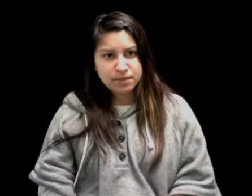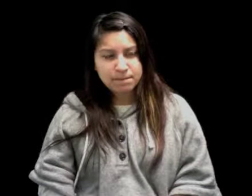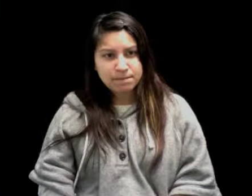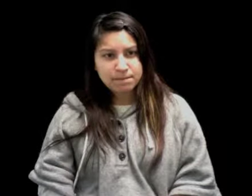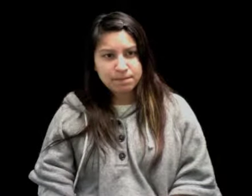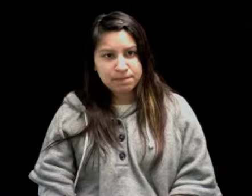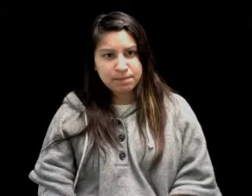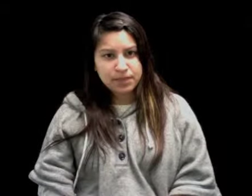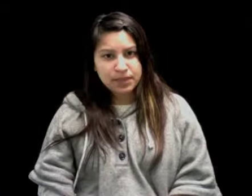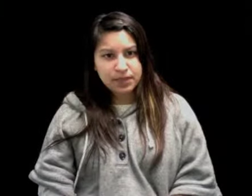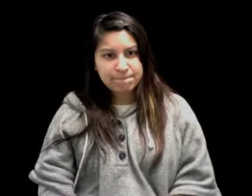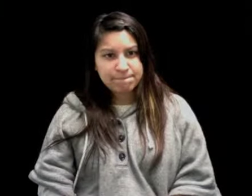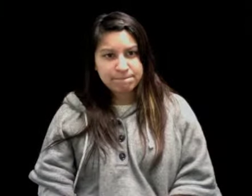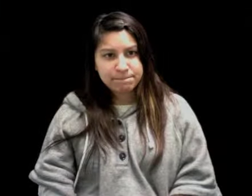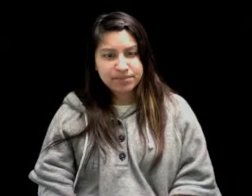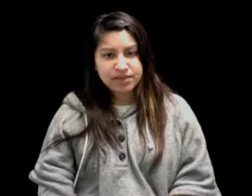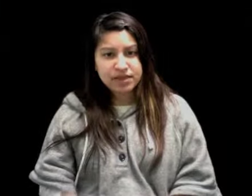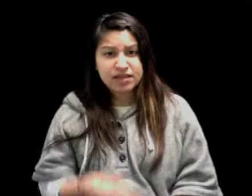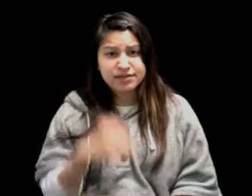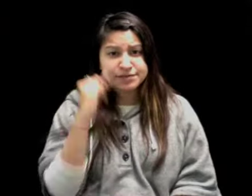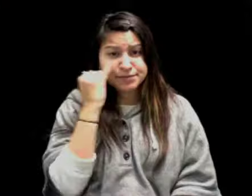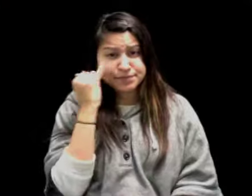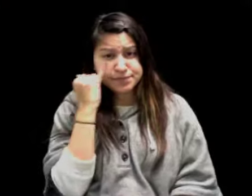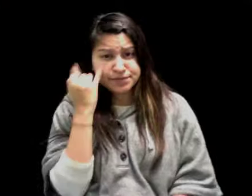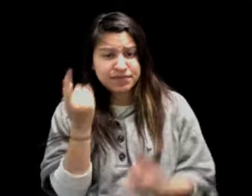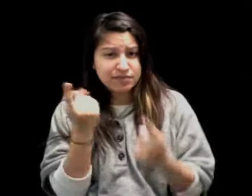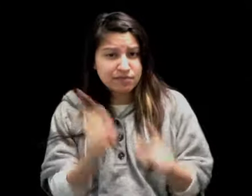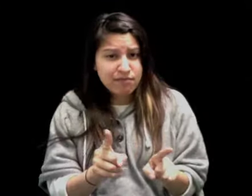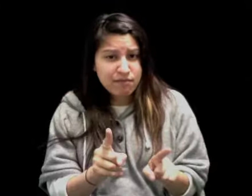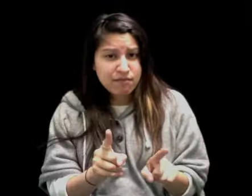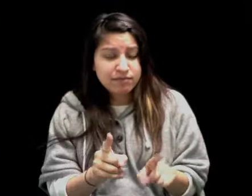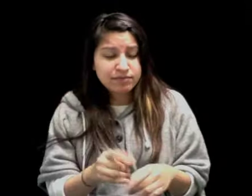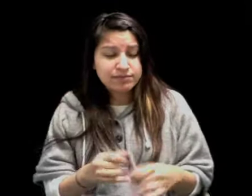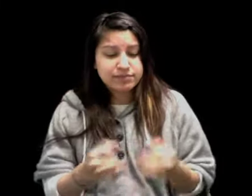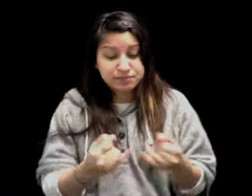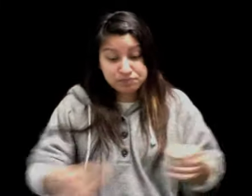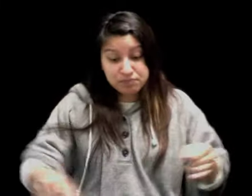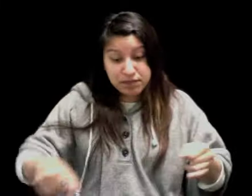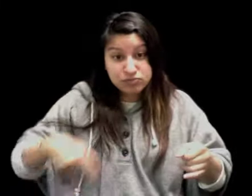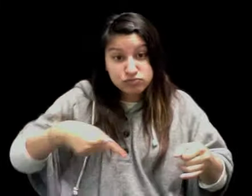own business.